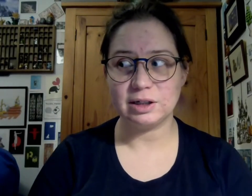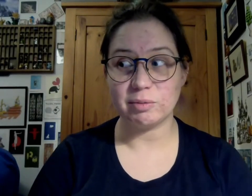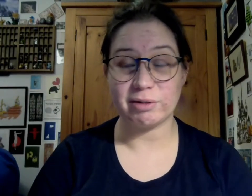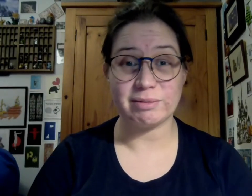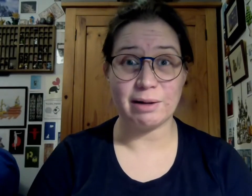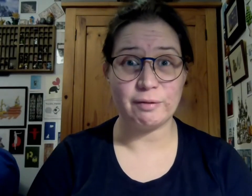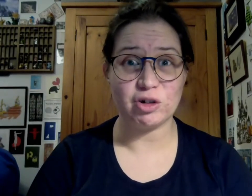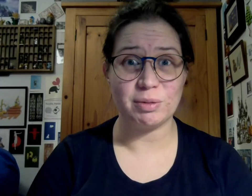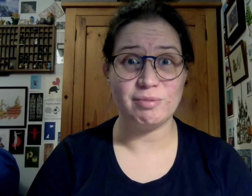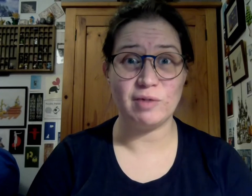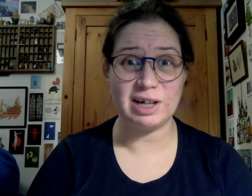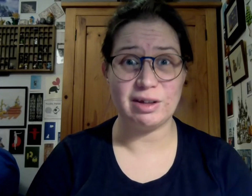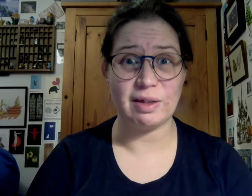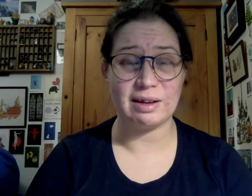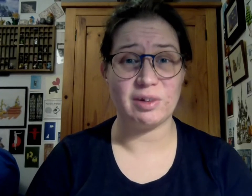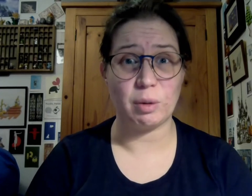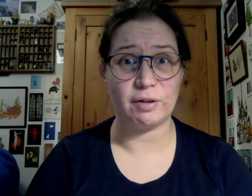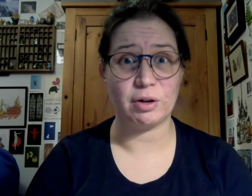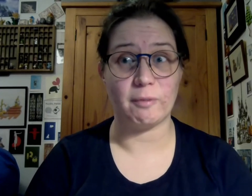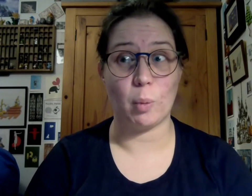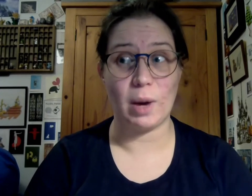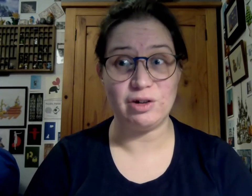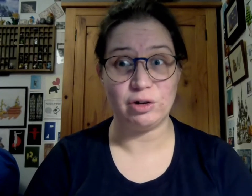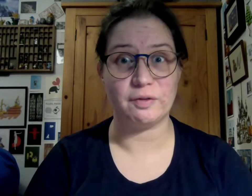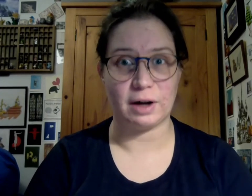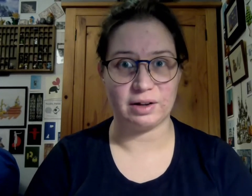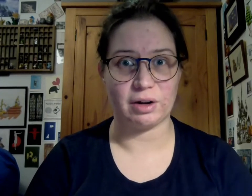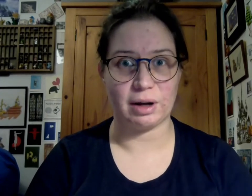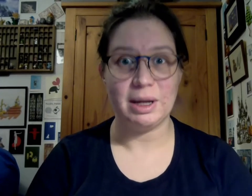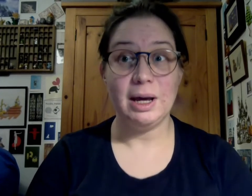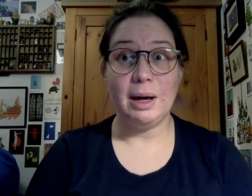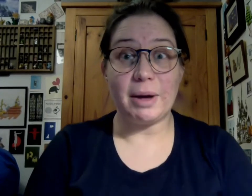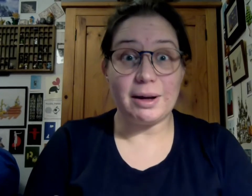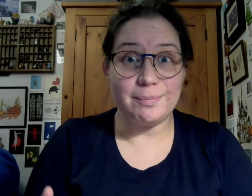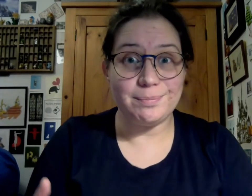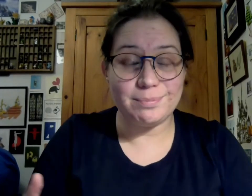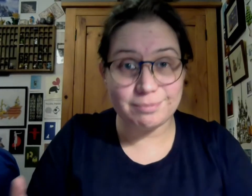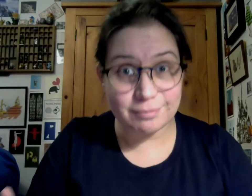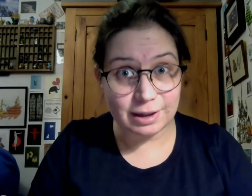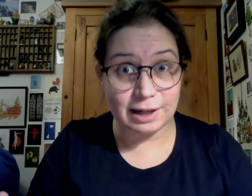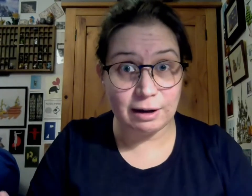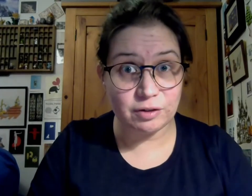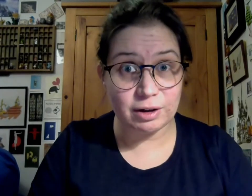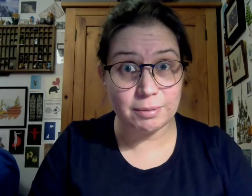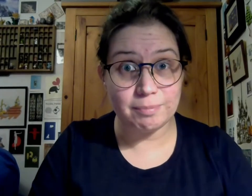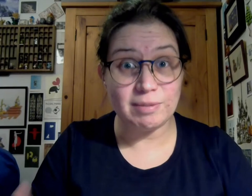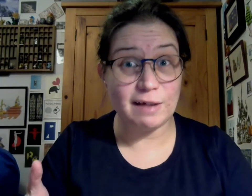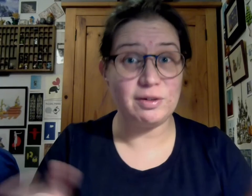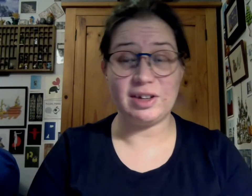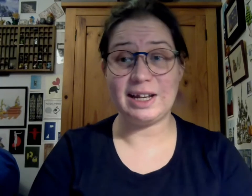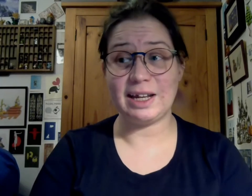Well, now, the fisherman really did think that his wife had gone way too far this time. But he loved her. He loved her dearly.